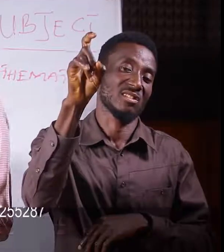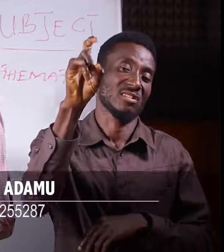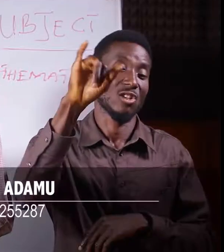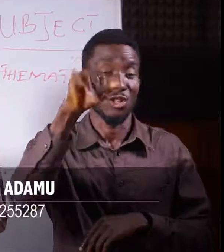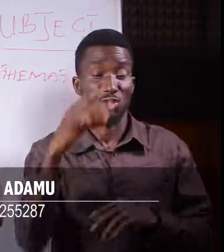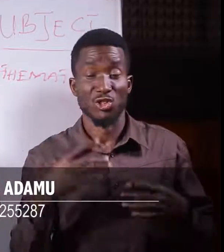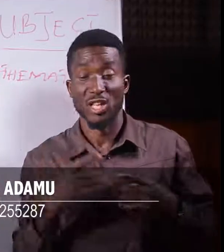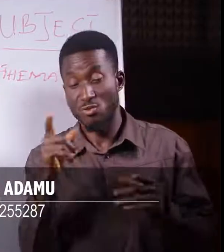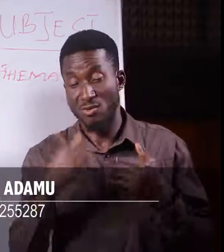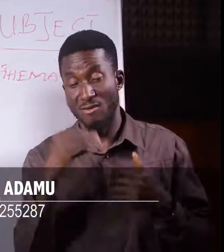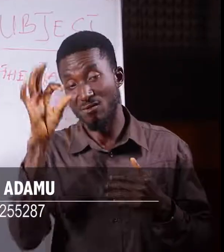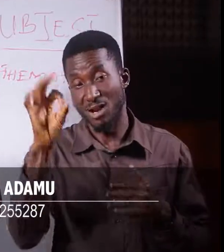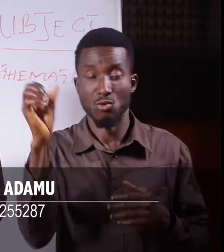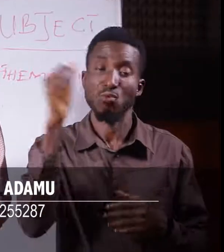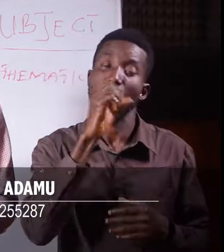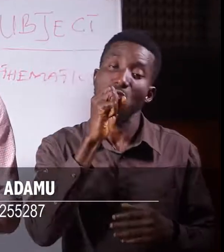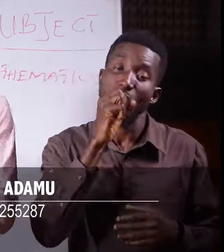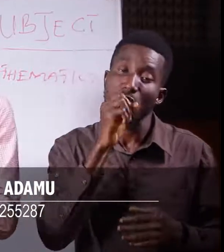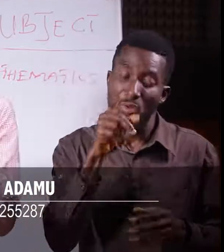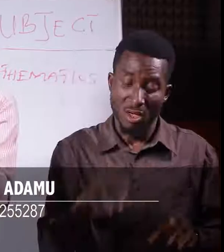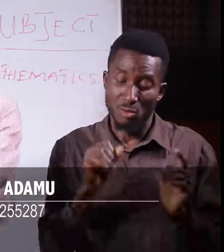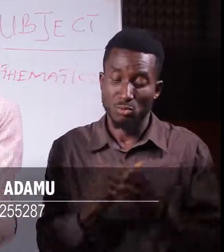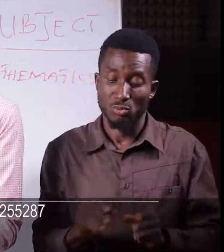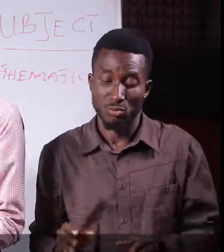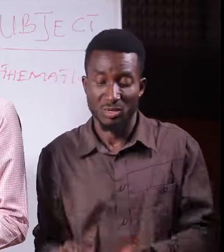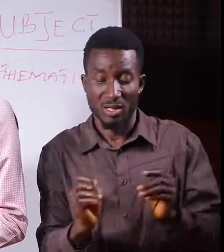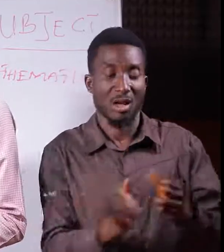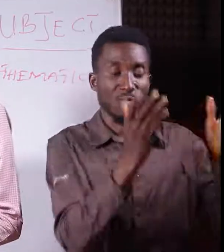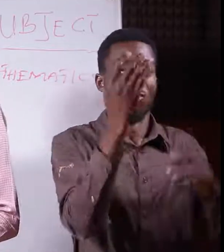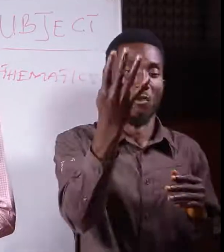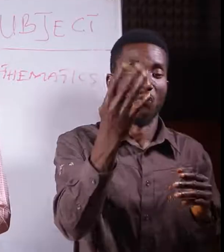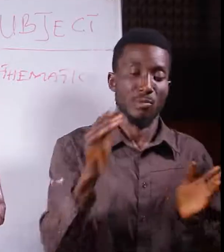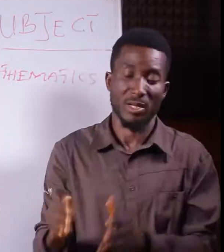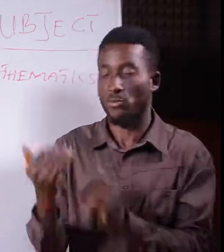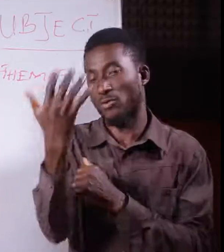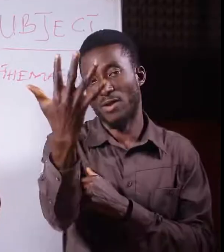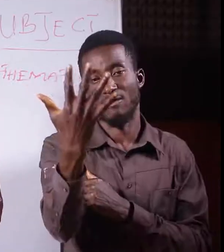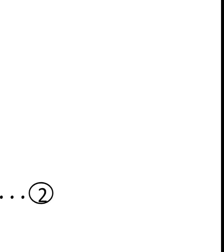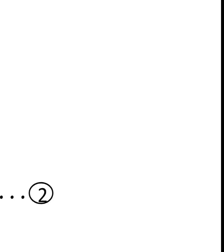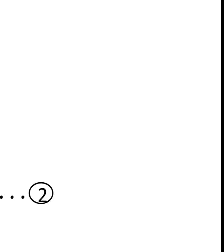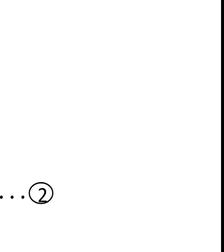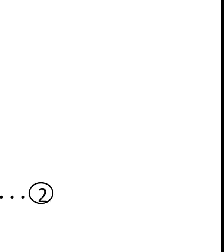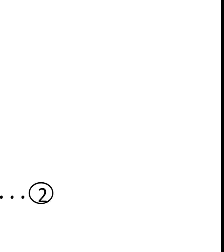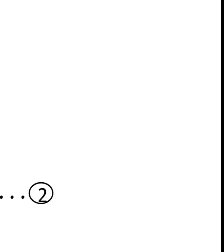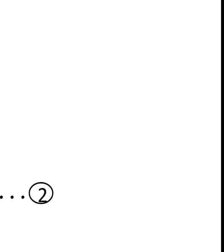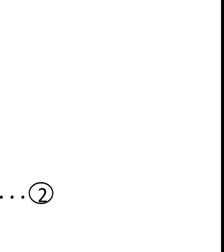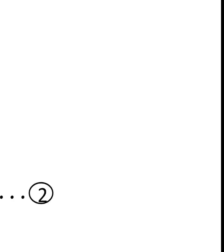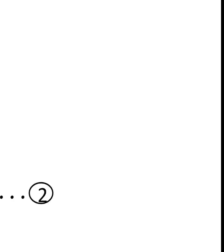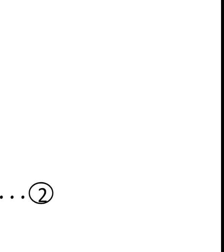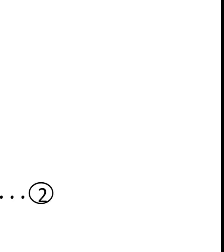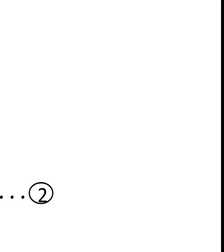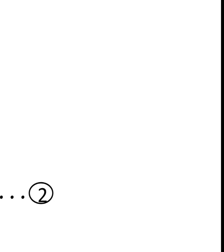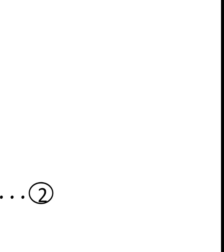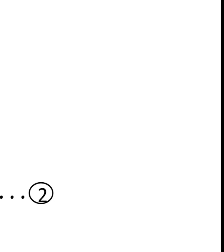Just like you have 9 oranges and you are asked to take away 4 oranges, you'll be left with 5 oranges. Then minus